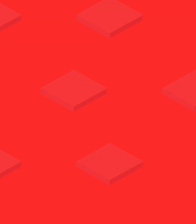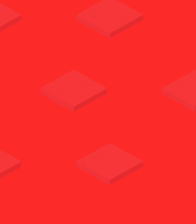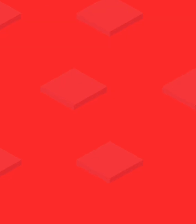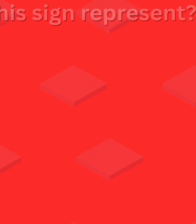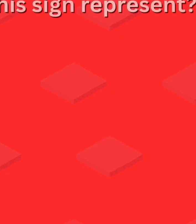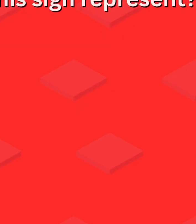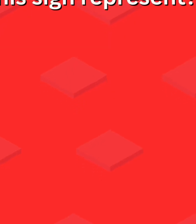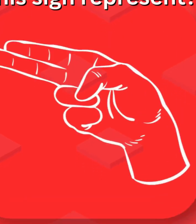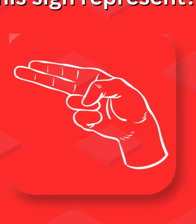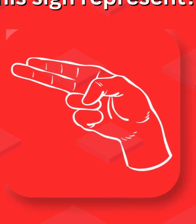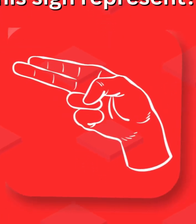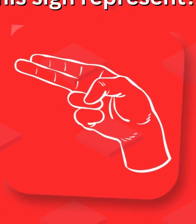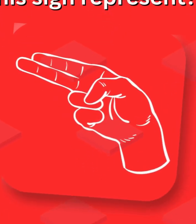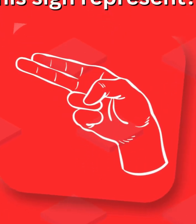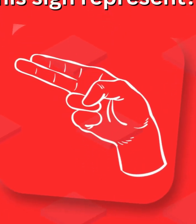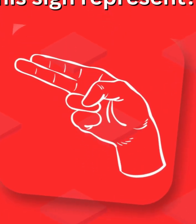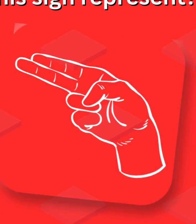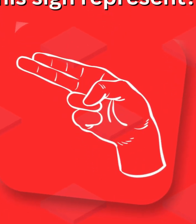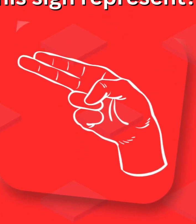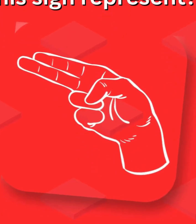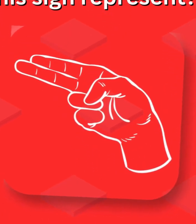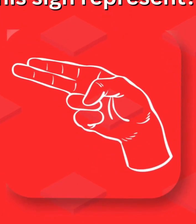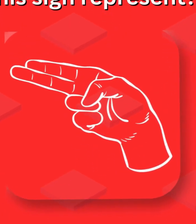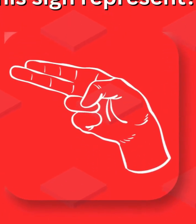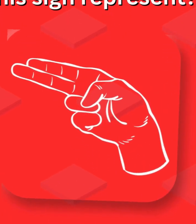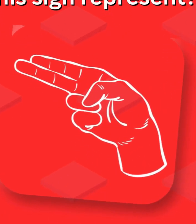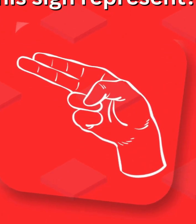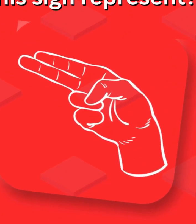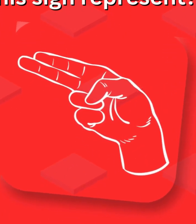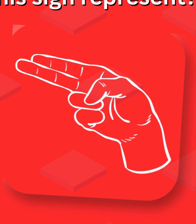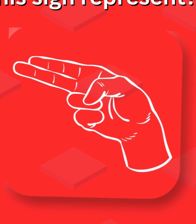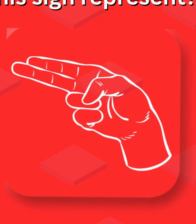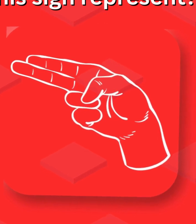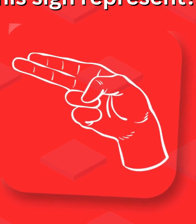What letter does this sign represent? P, K or H?